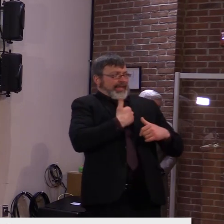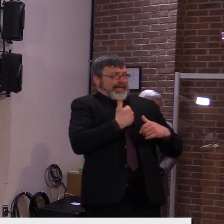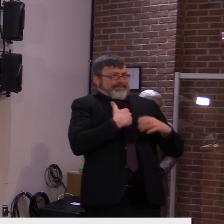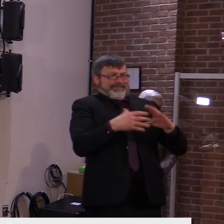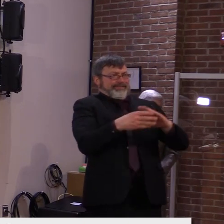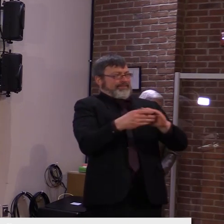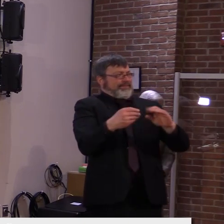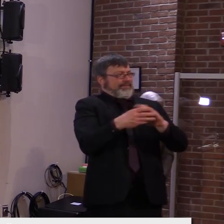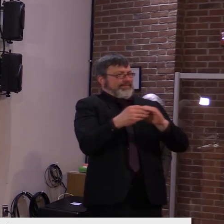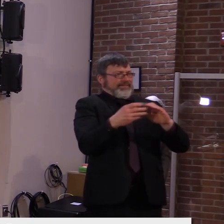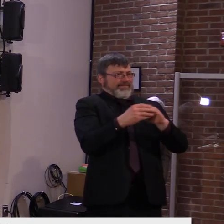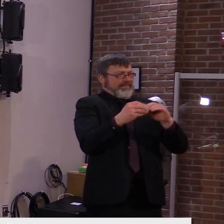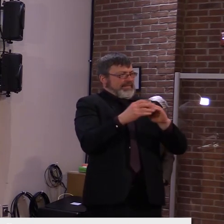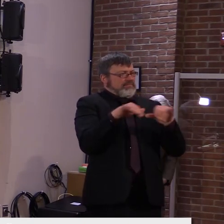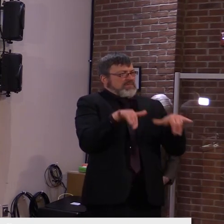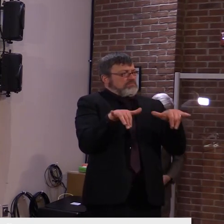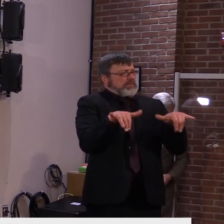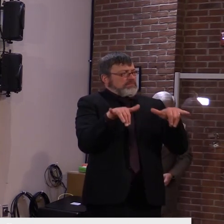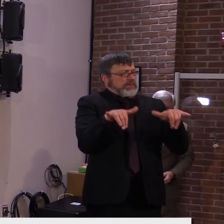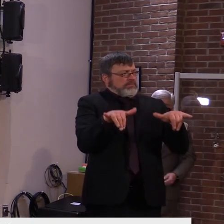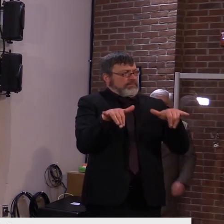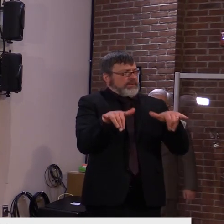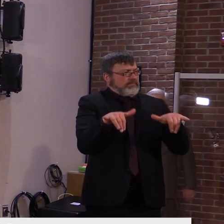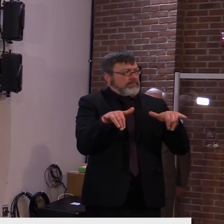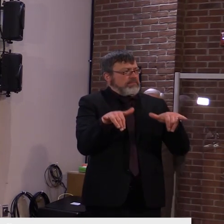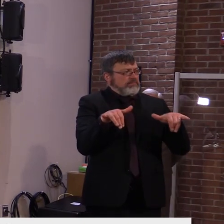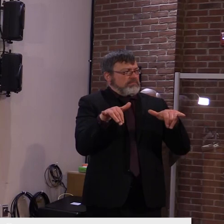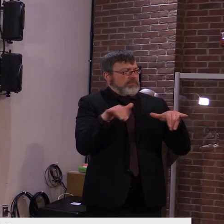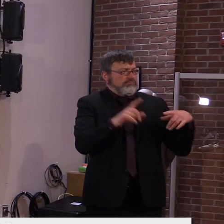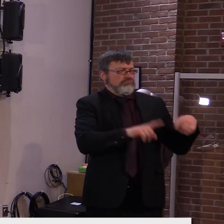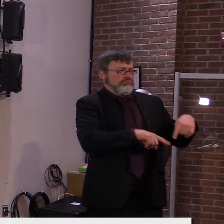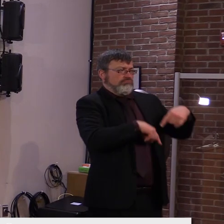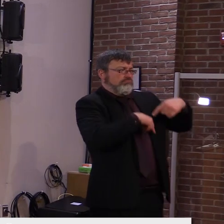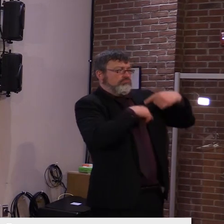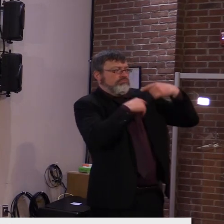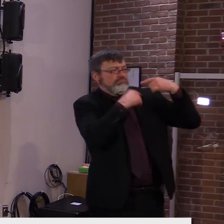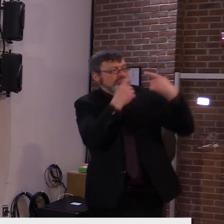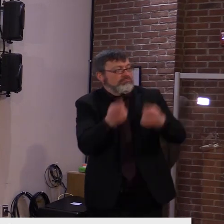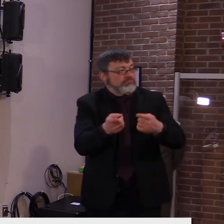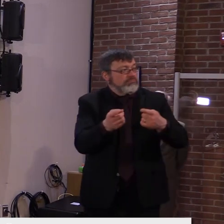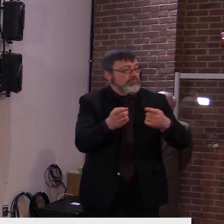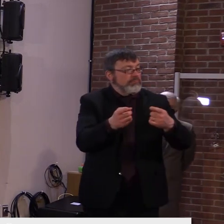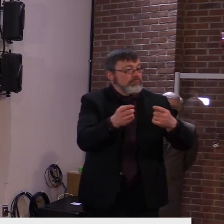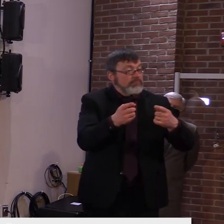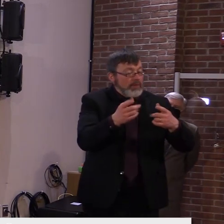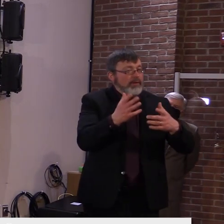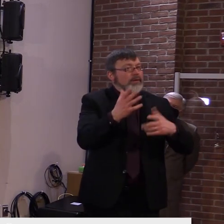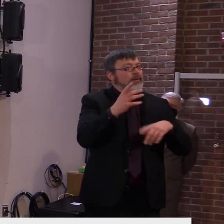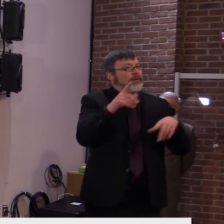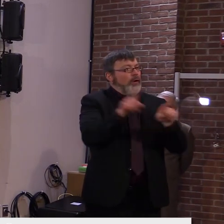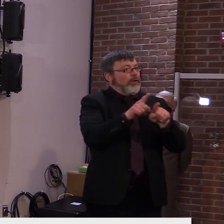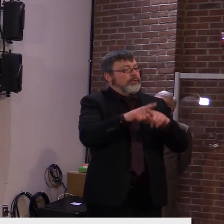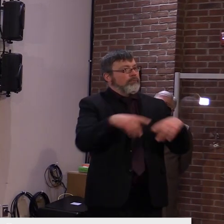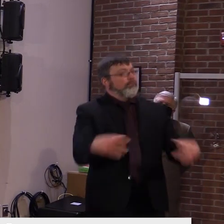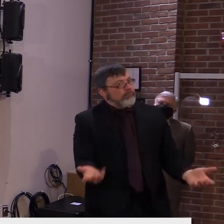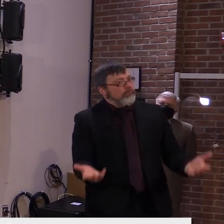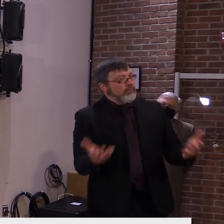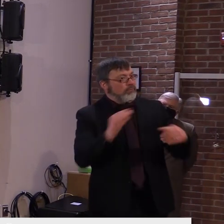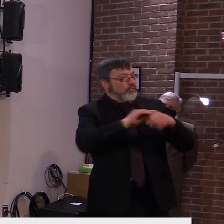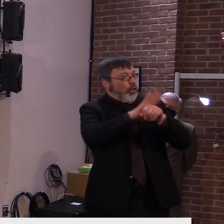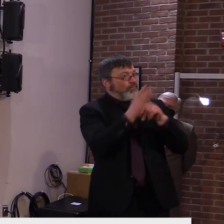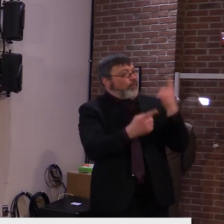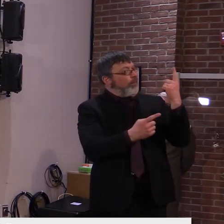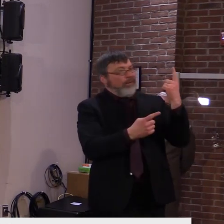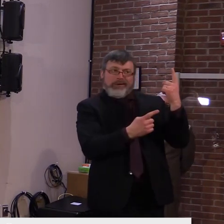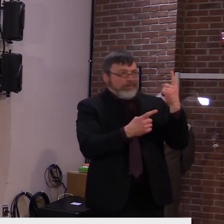yet know what the full impact of the variant strains may be. While the B117 UK strain